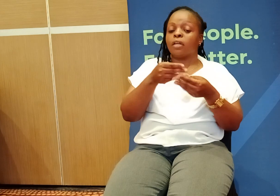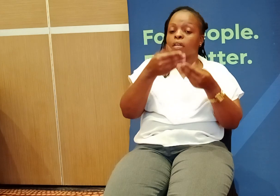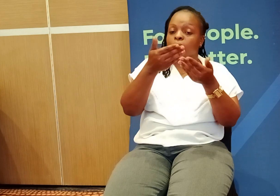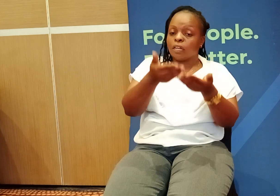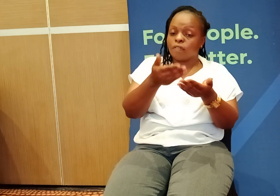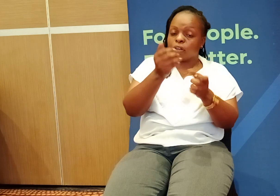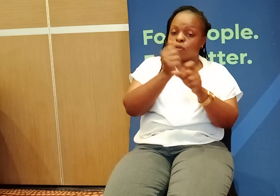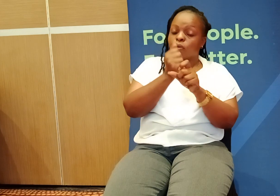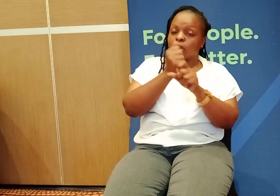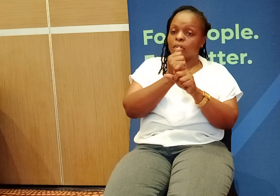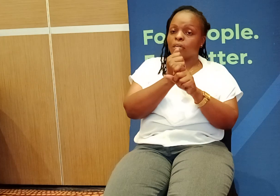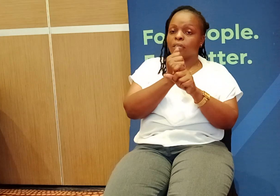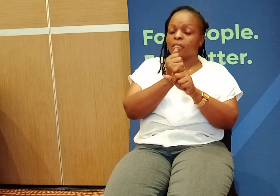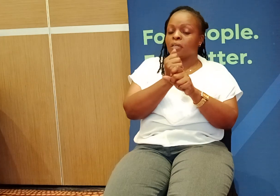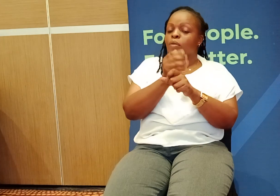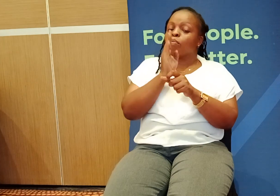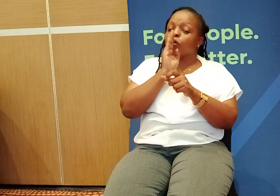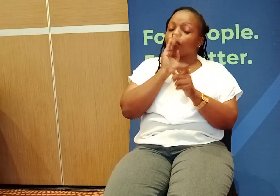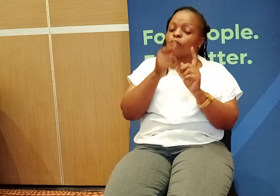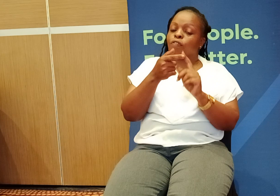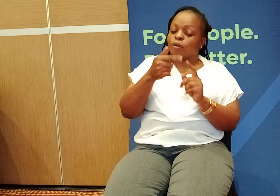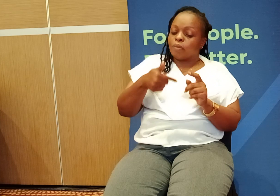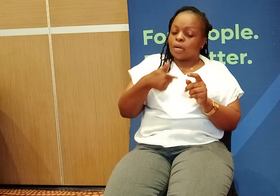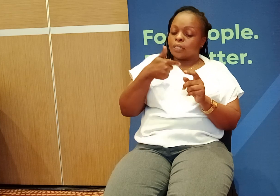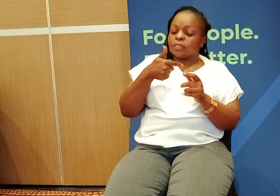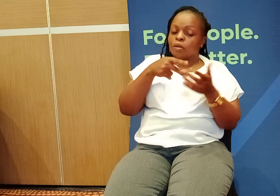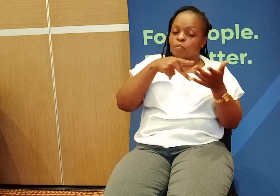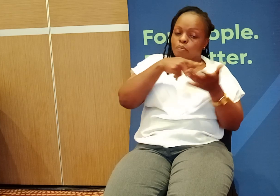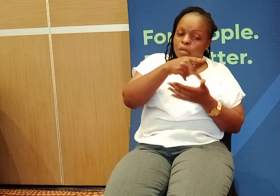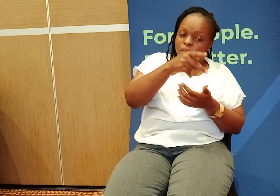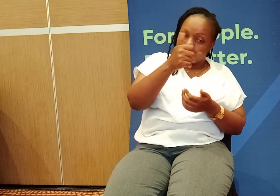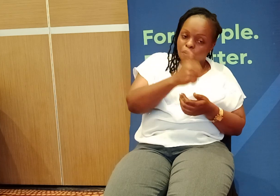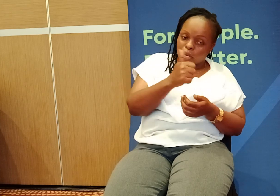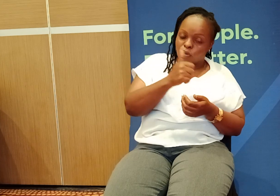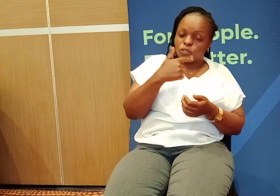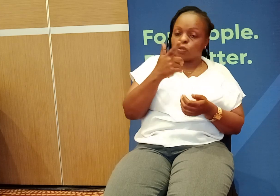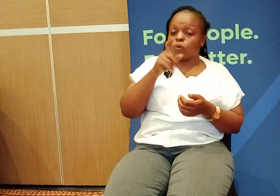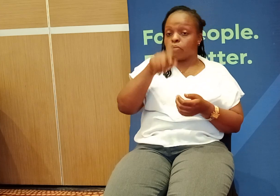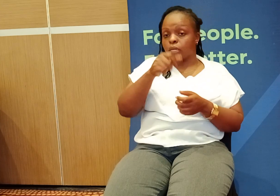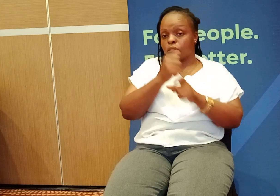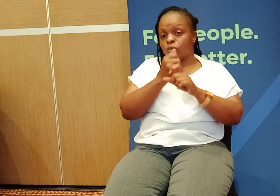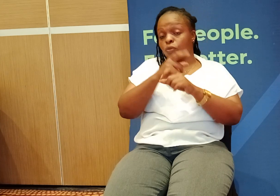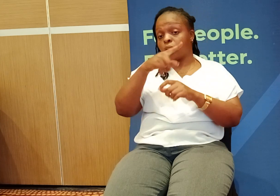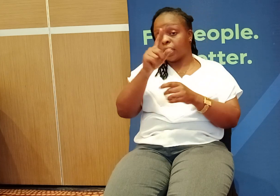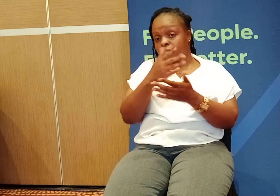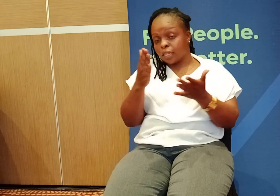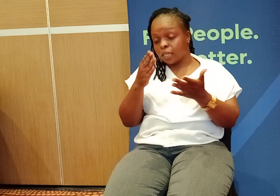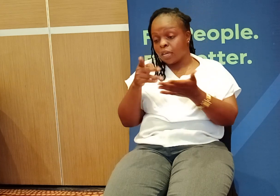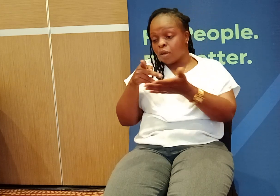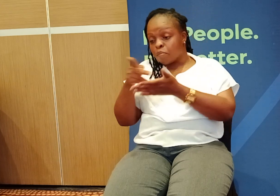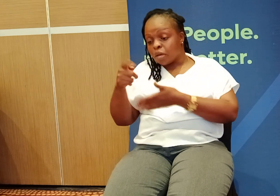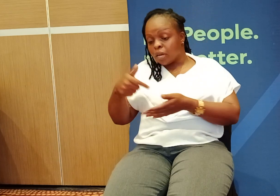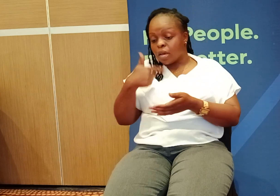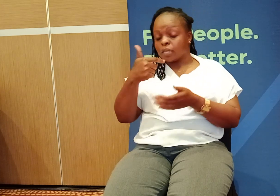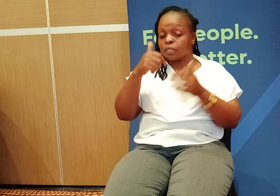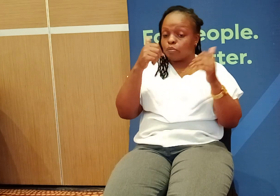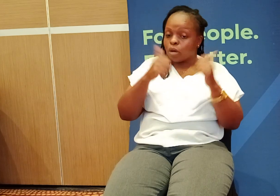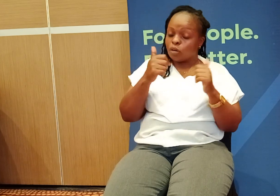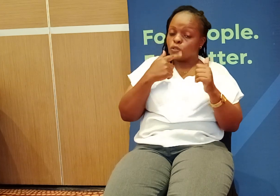have not been paid. So we've got to do the right thing. They have not paid us, we'll classify them accordingly.